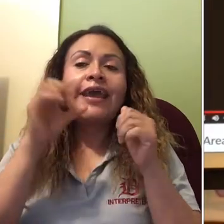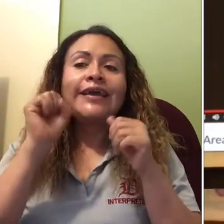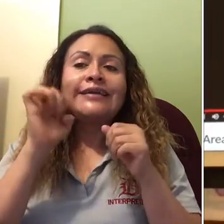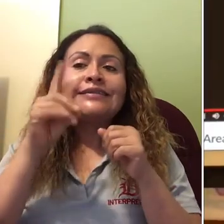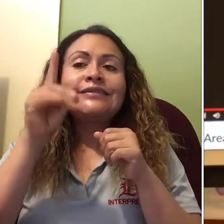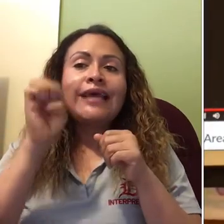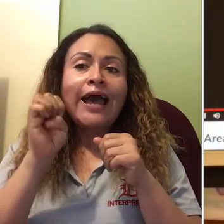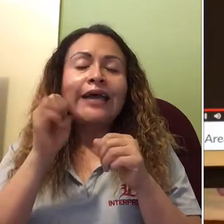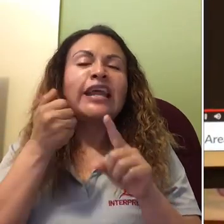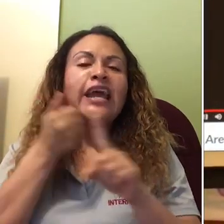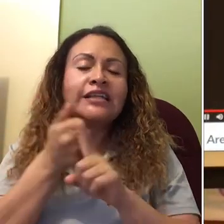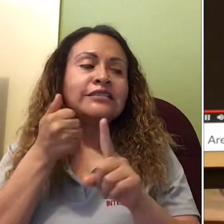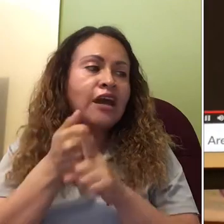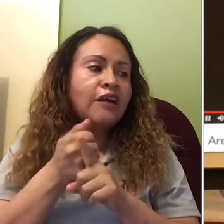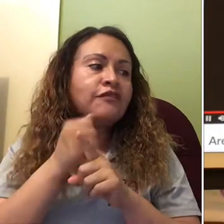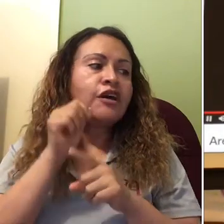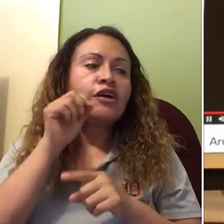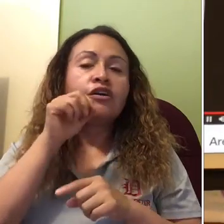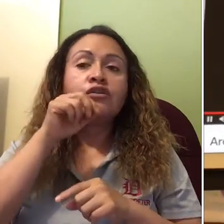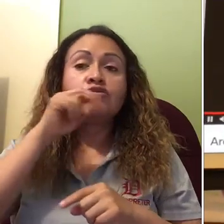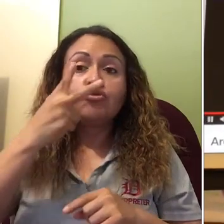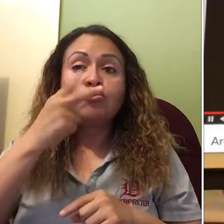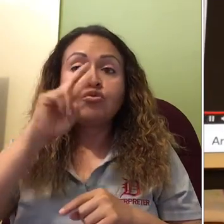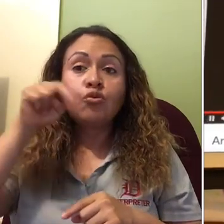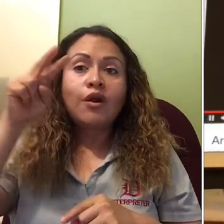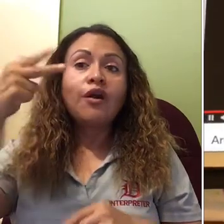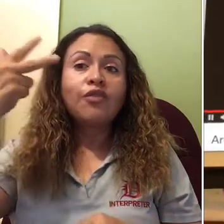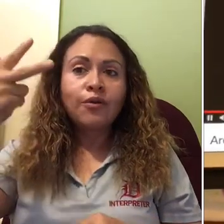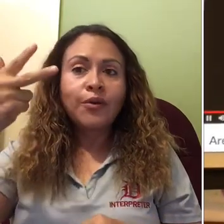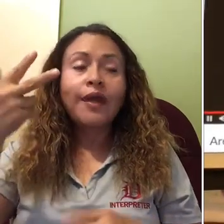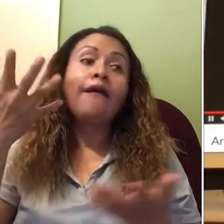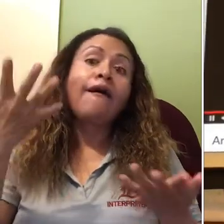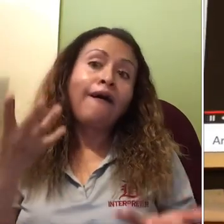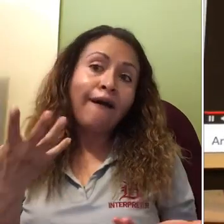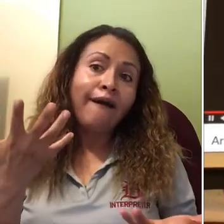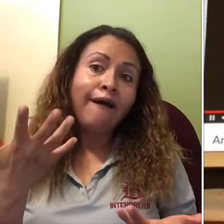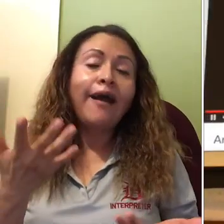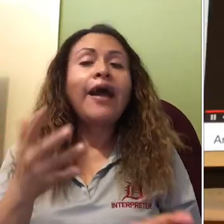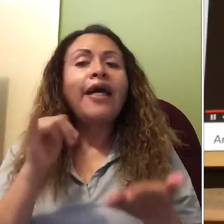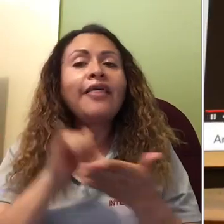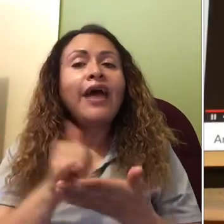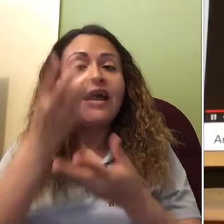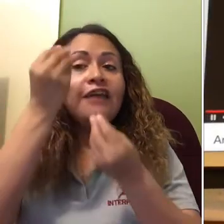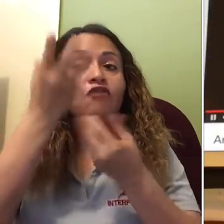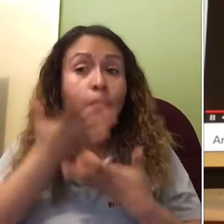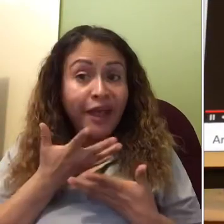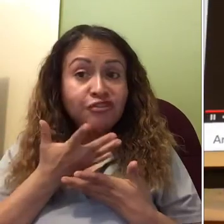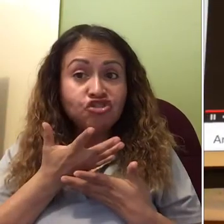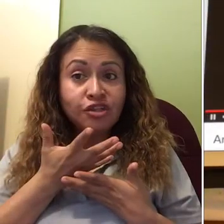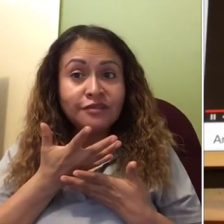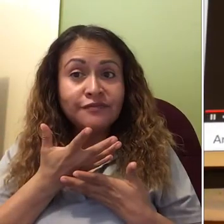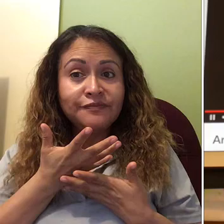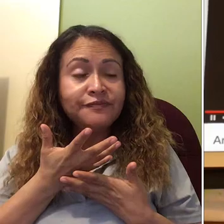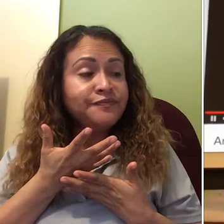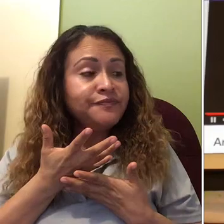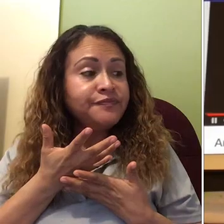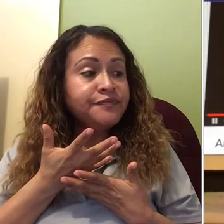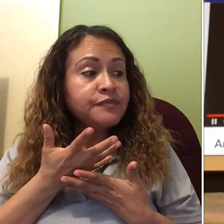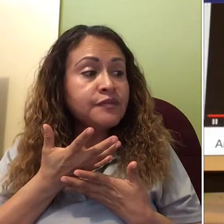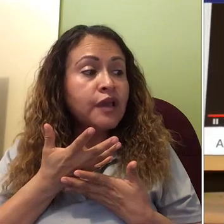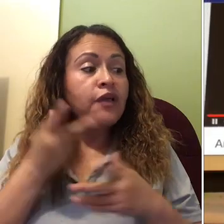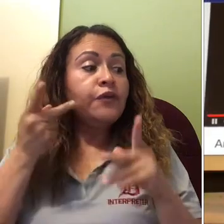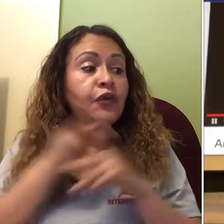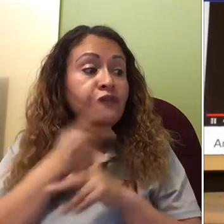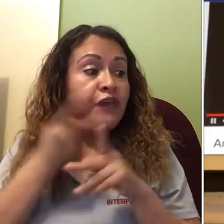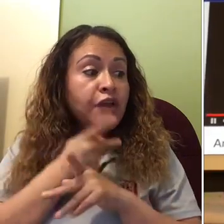hexagon itself is also 2 square roots of 3. So now we can essentially use that information. We can use that information to